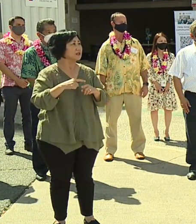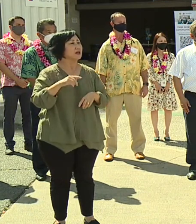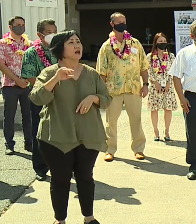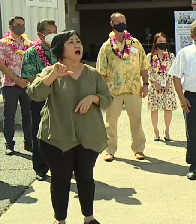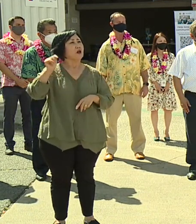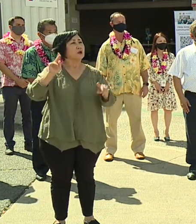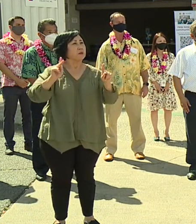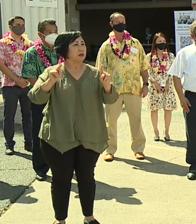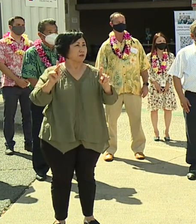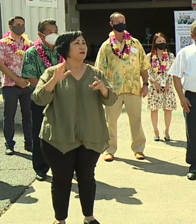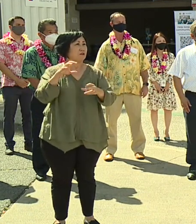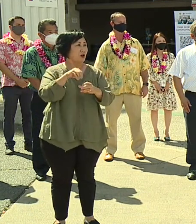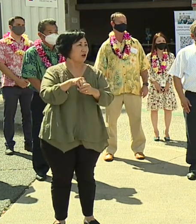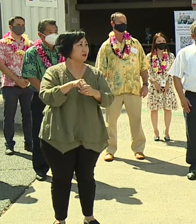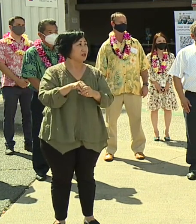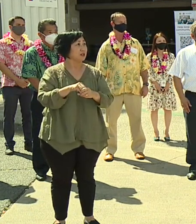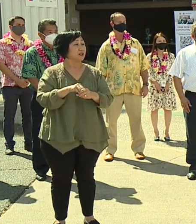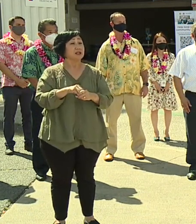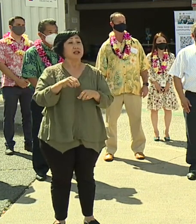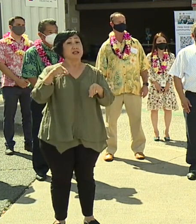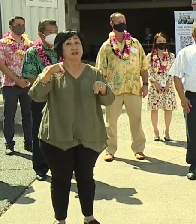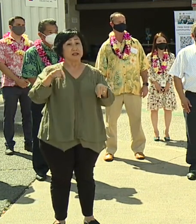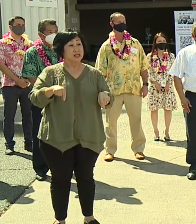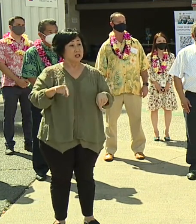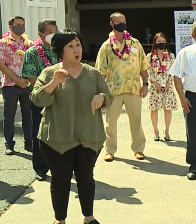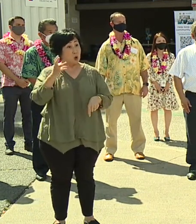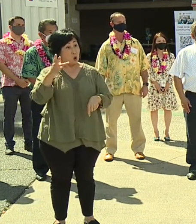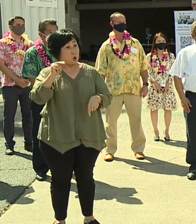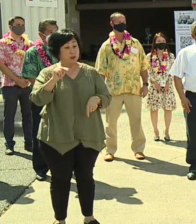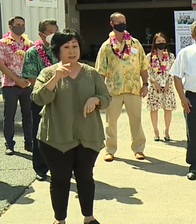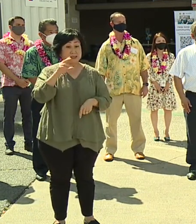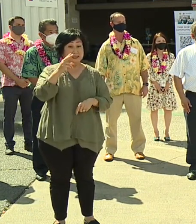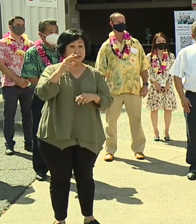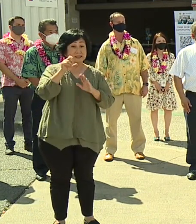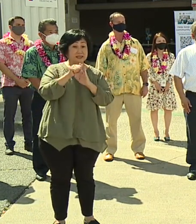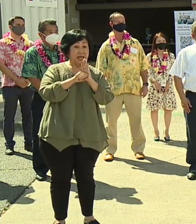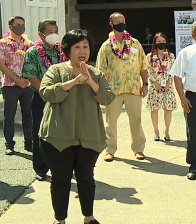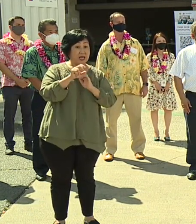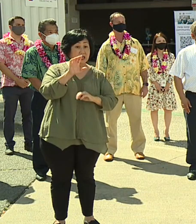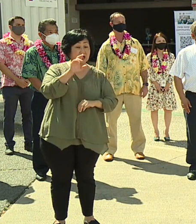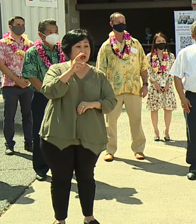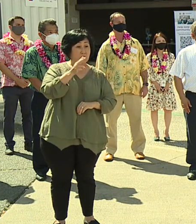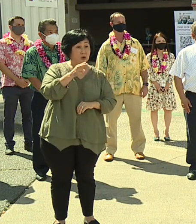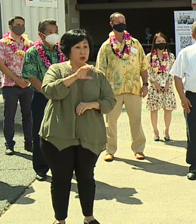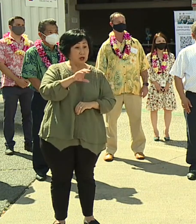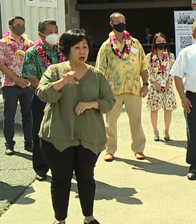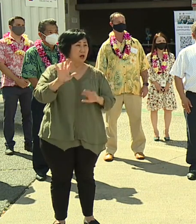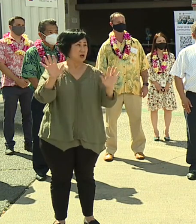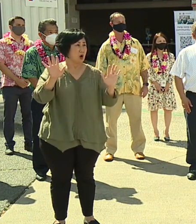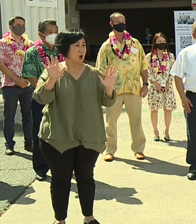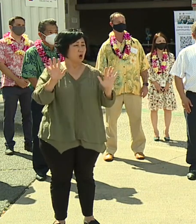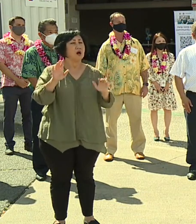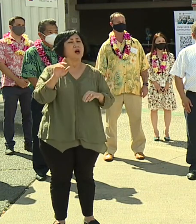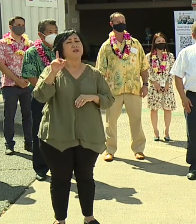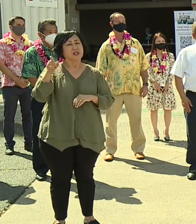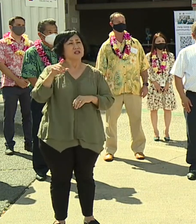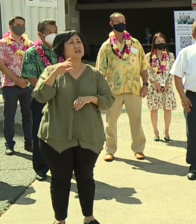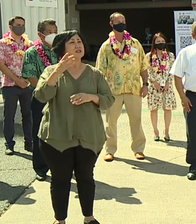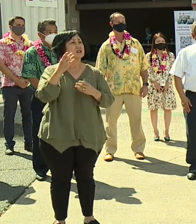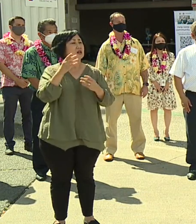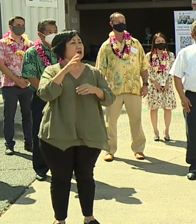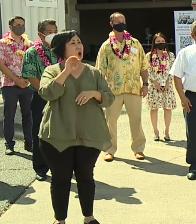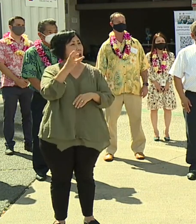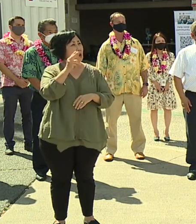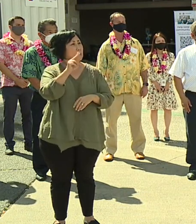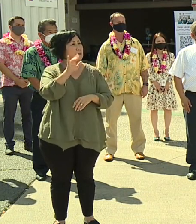West Yonemine. This real estate is not owned by the city and county of Honolulu. It is owned by the state of Hawaii. And we're